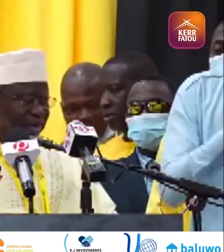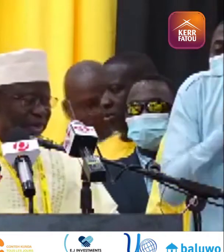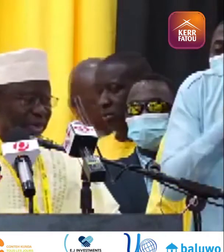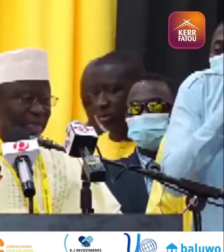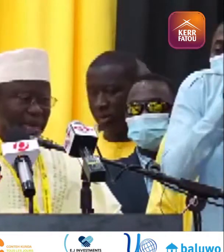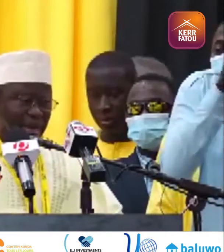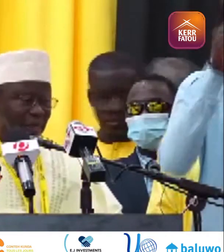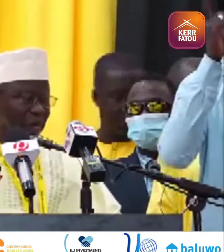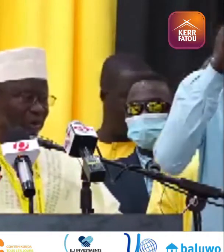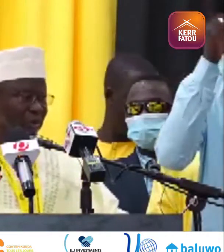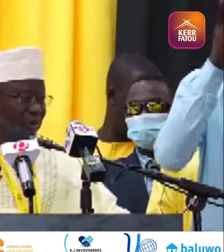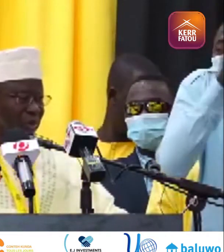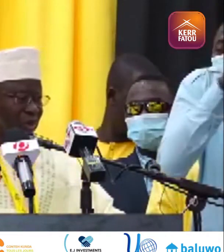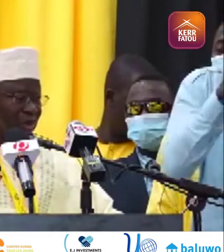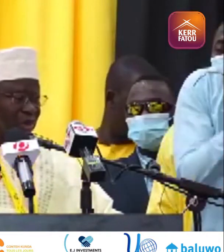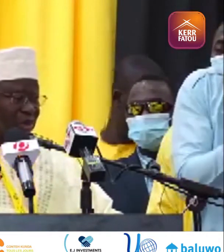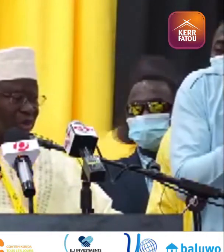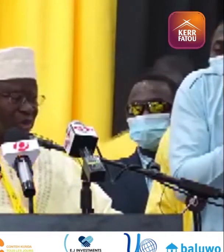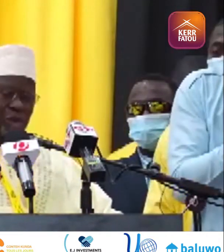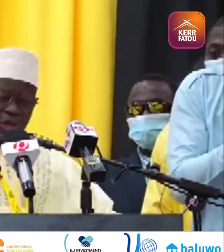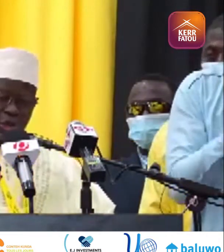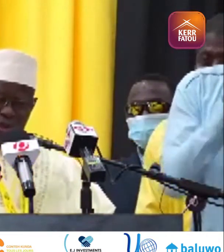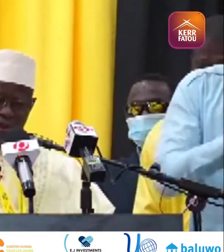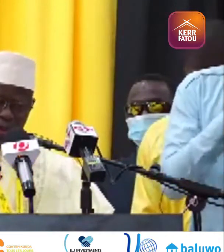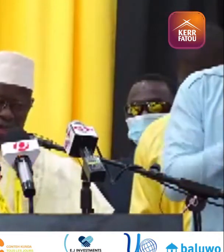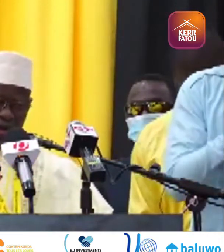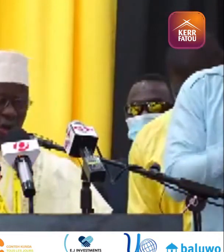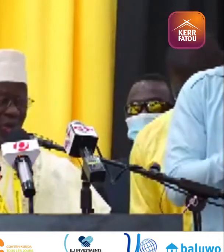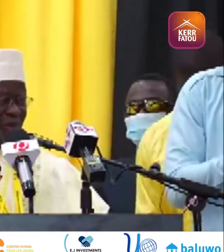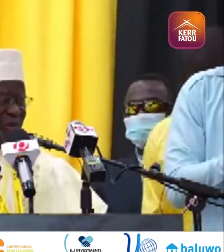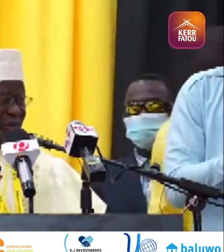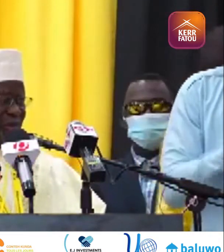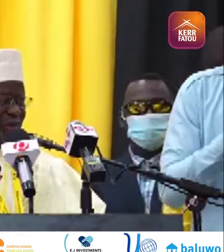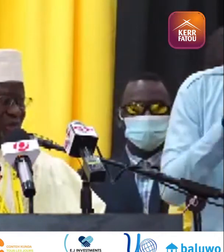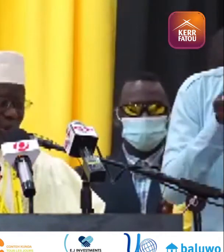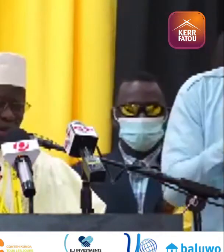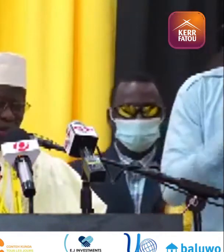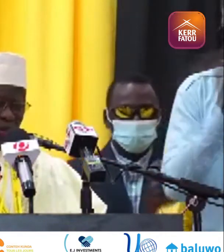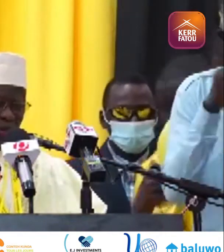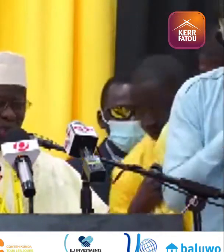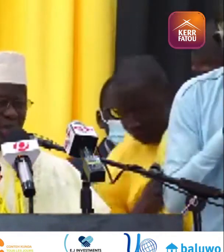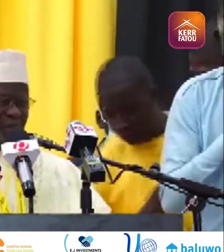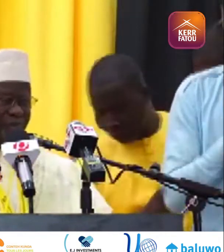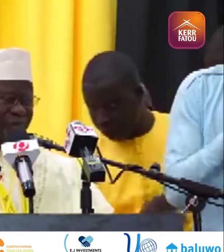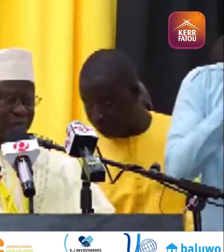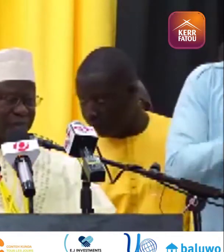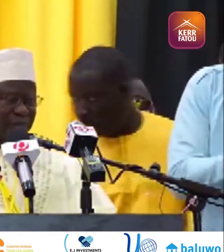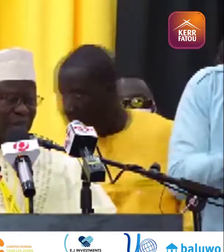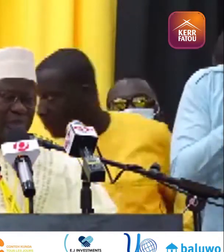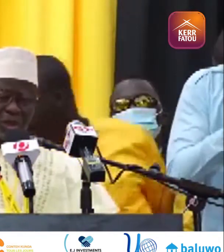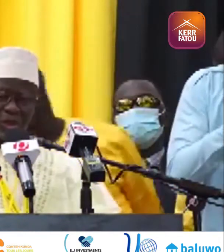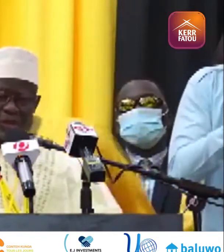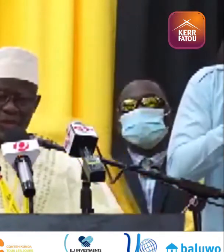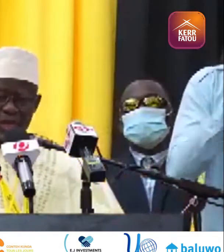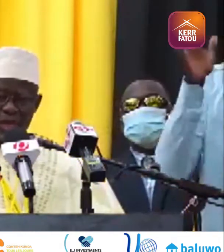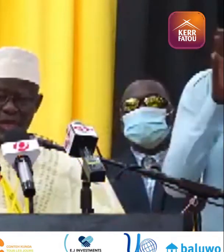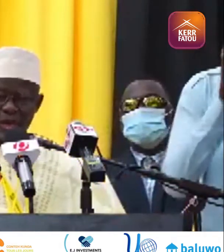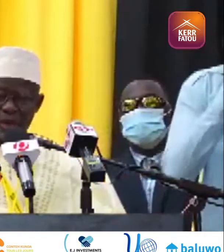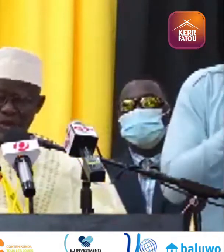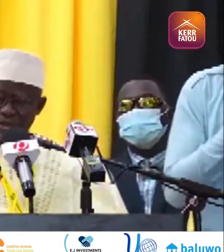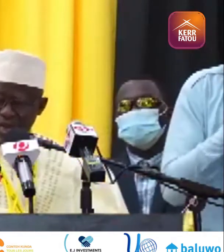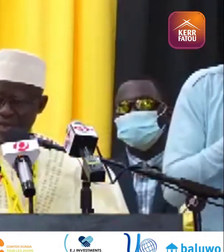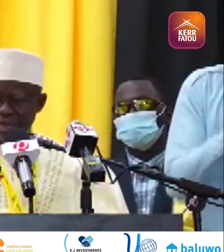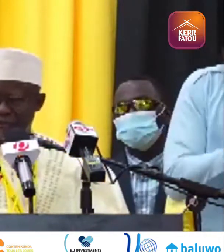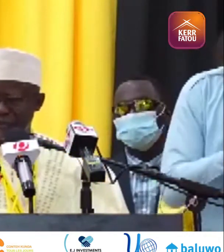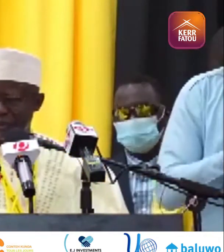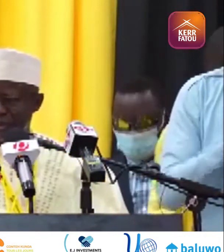party in Katong should also be reported on, but we cannot do that. So